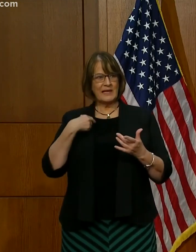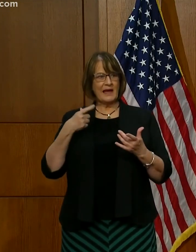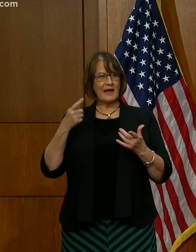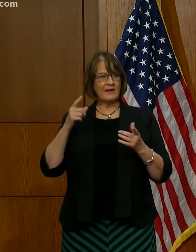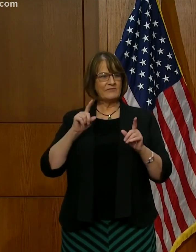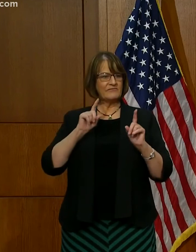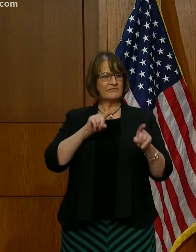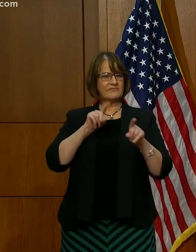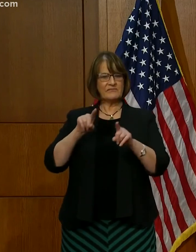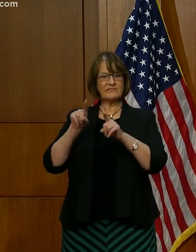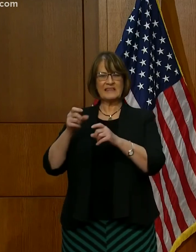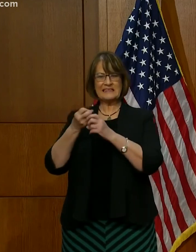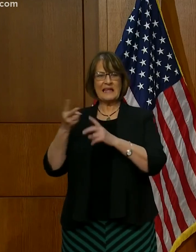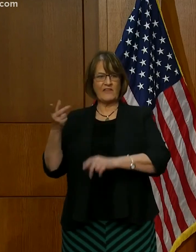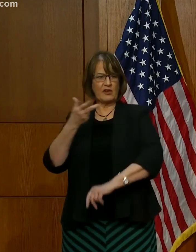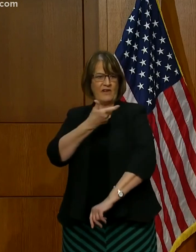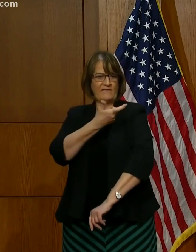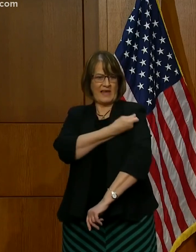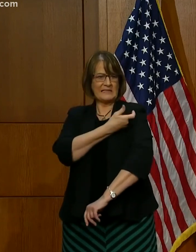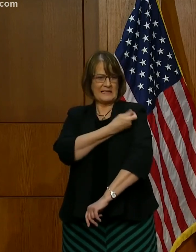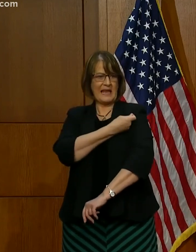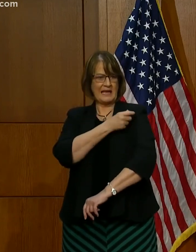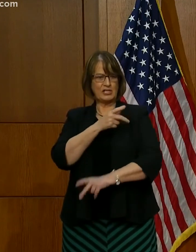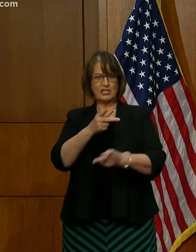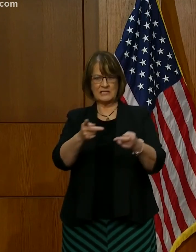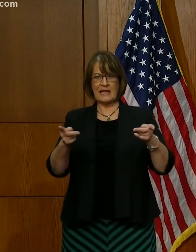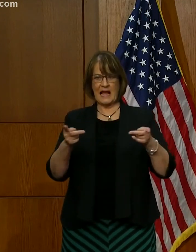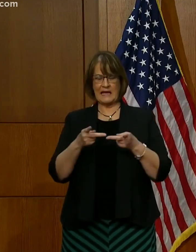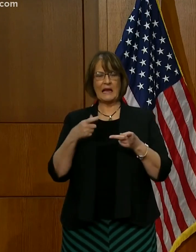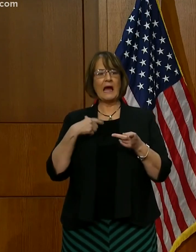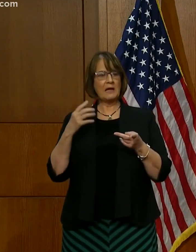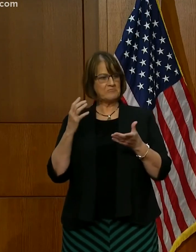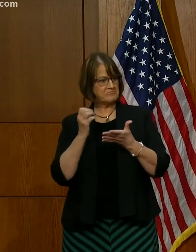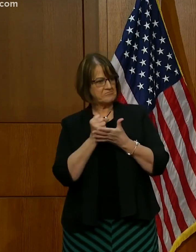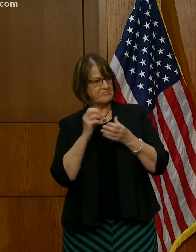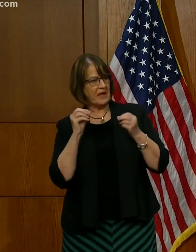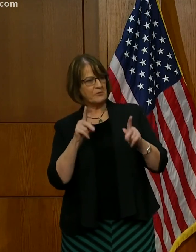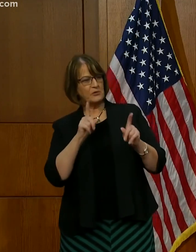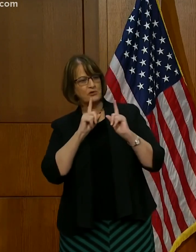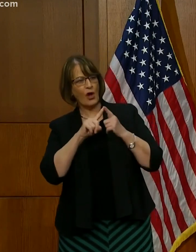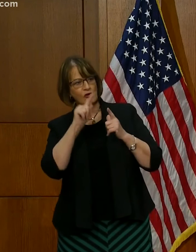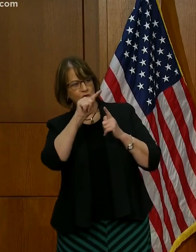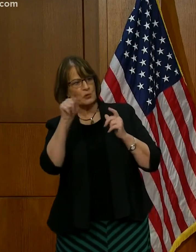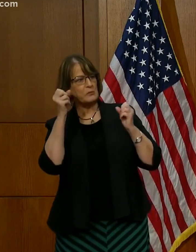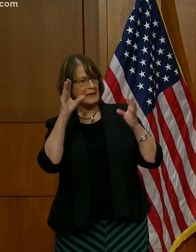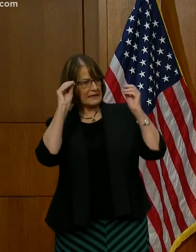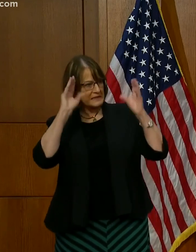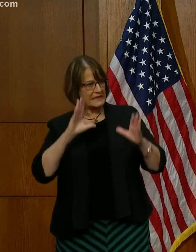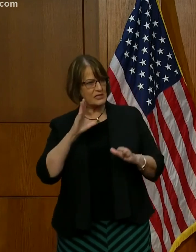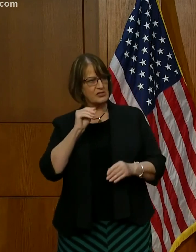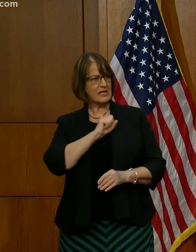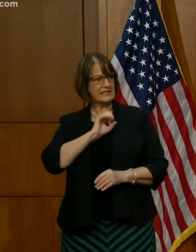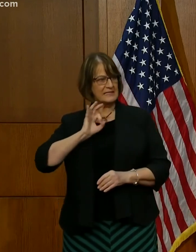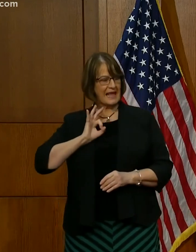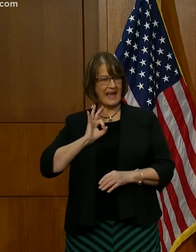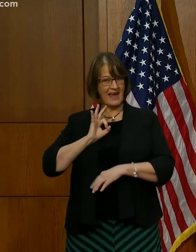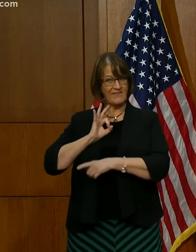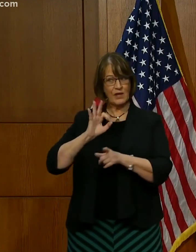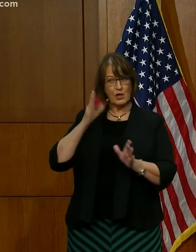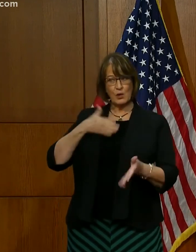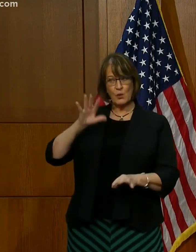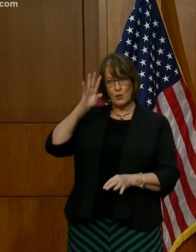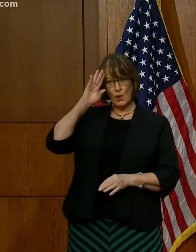number of these vaccination sites, and I've had the opportunity to talk to a lot of our teachers and their staff, and as you know, we have made